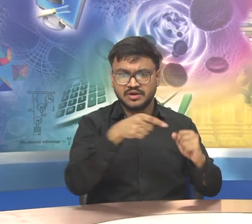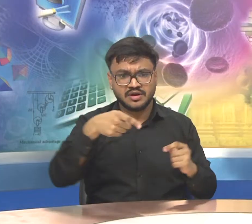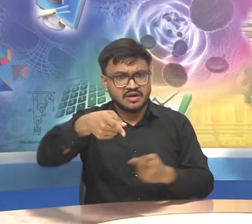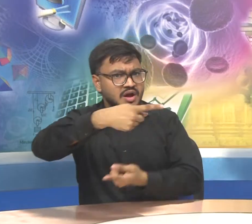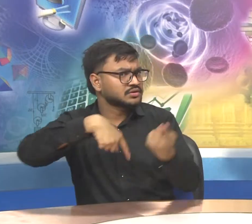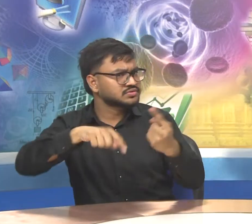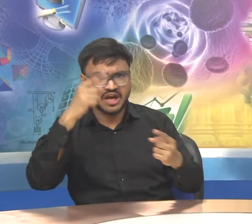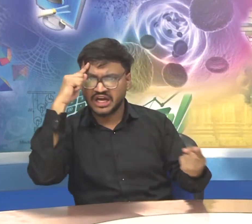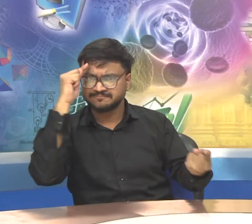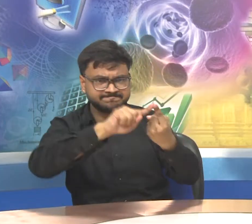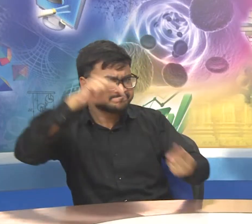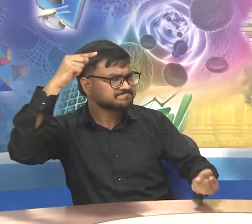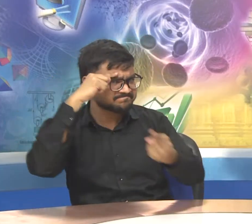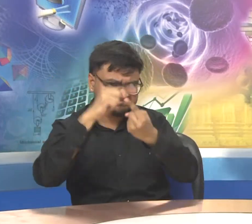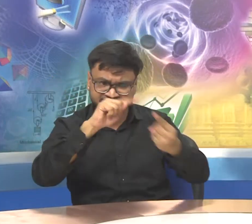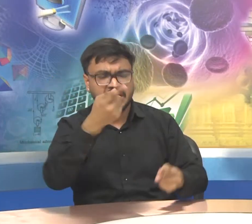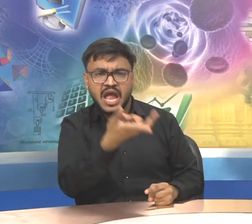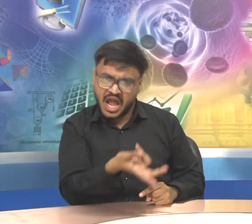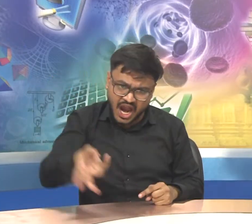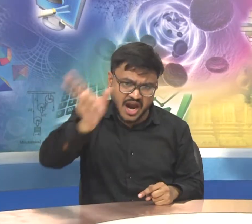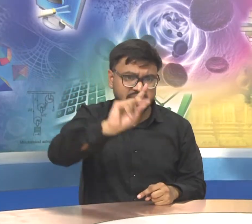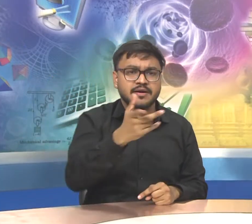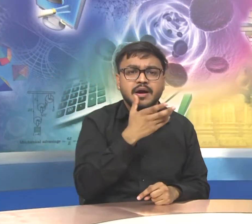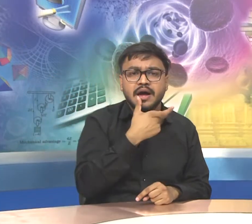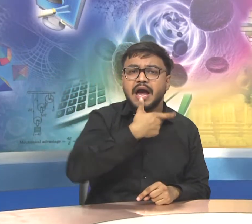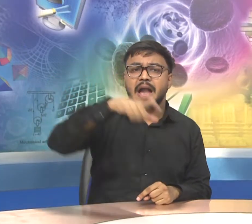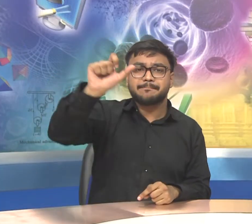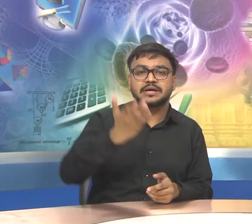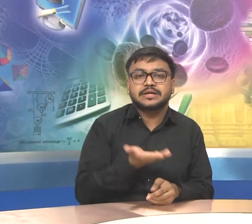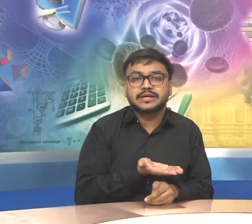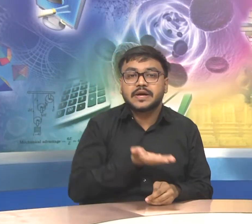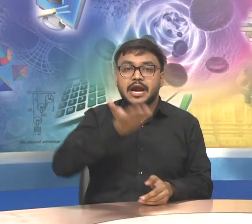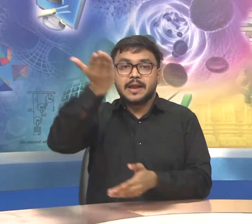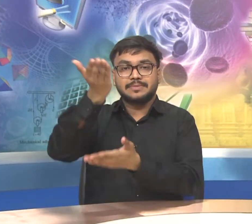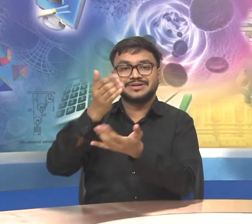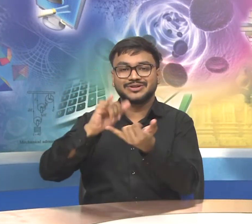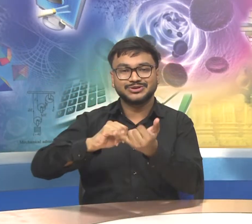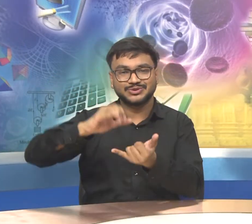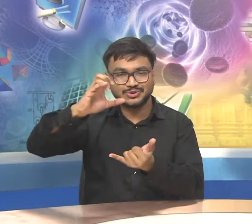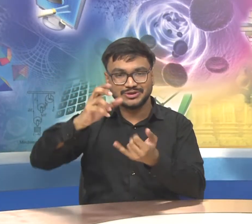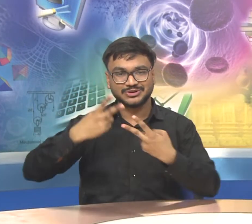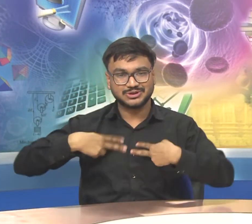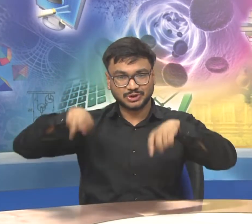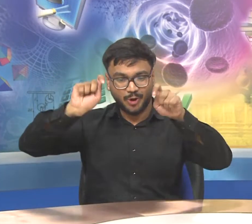decision in a criminal case in a number of situations.